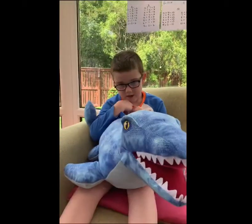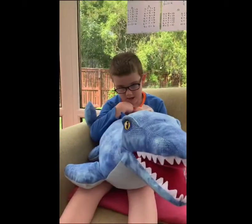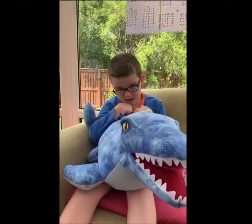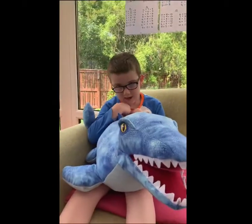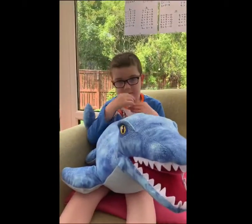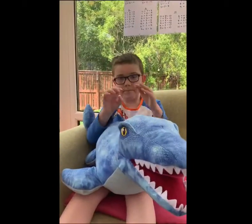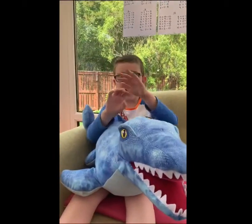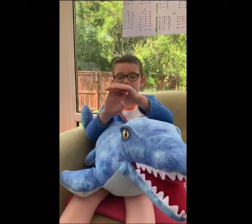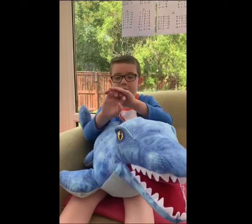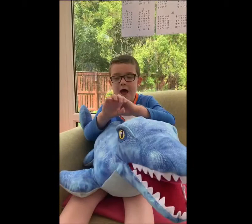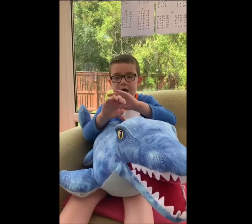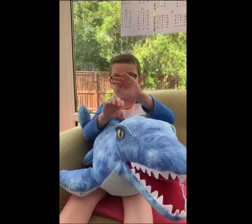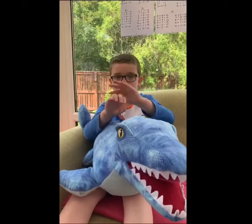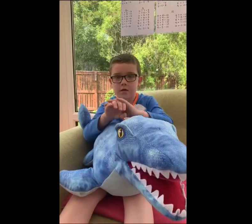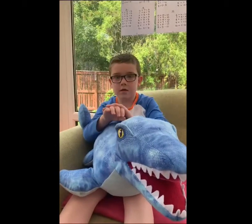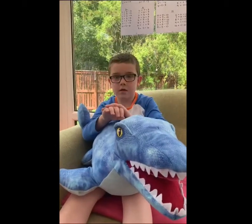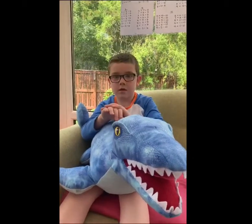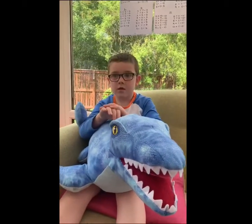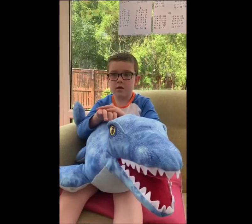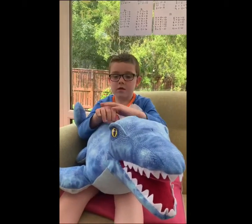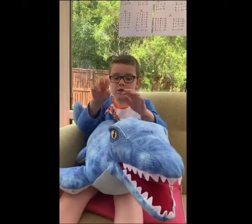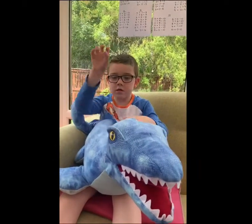my pet